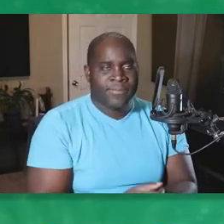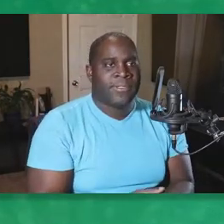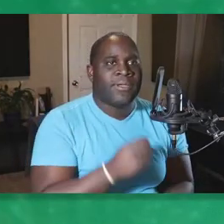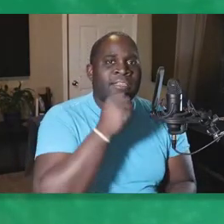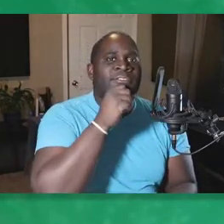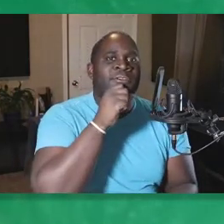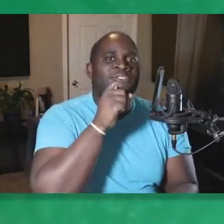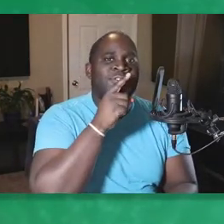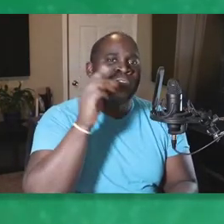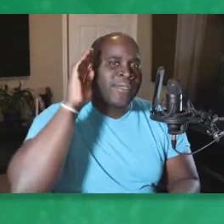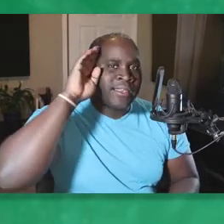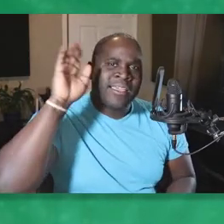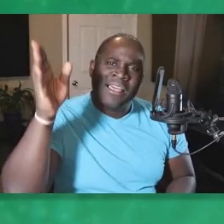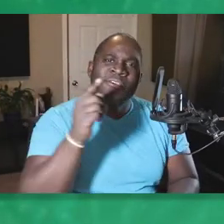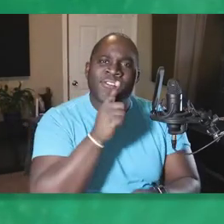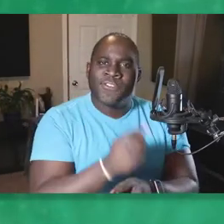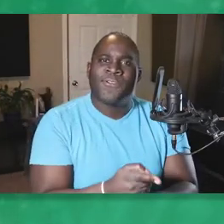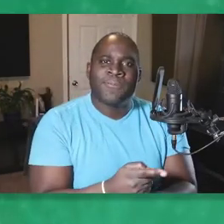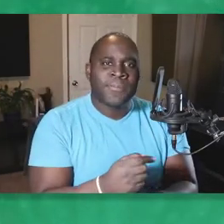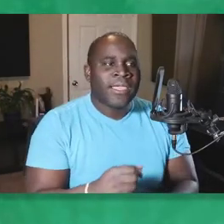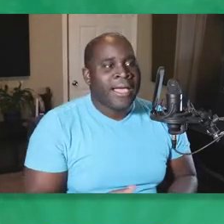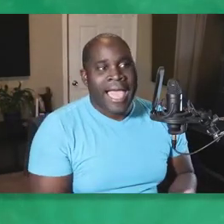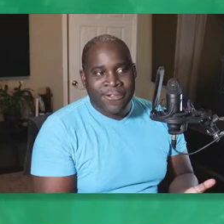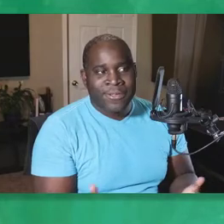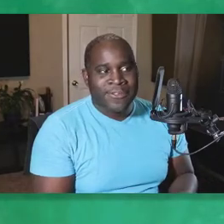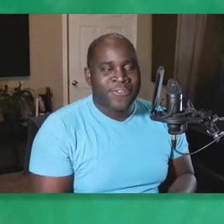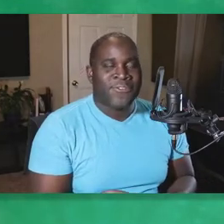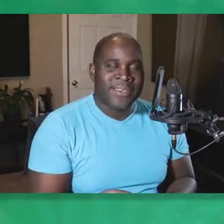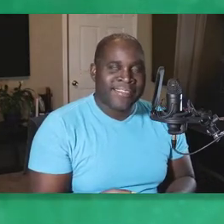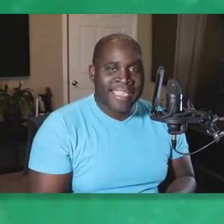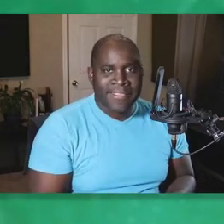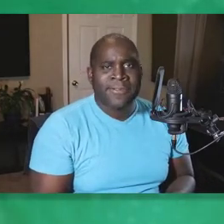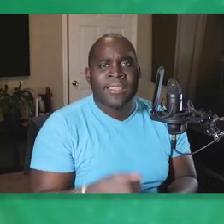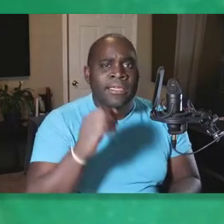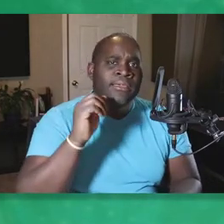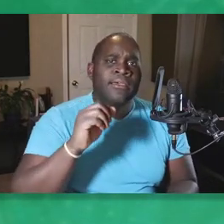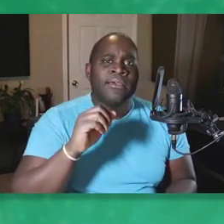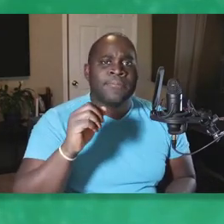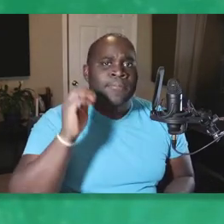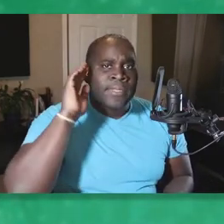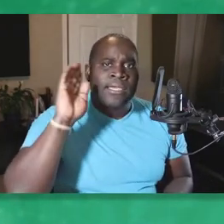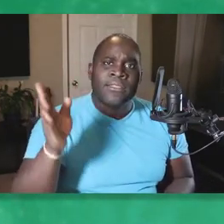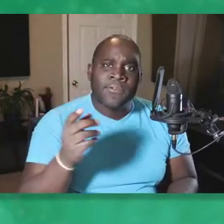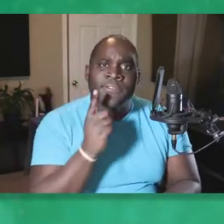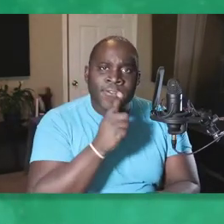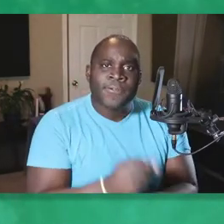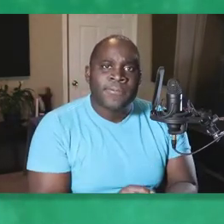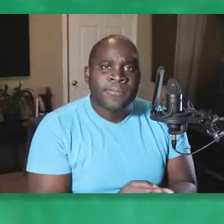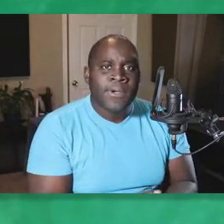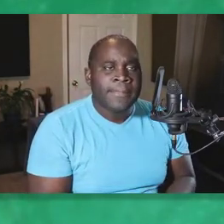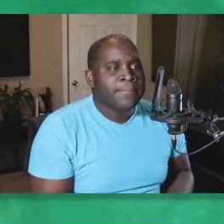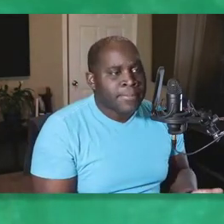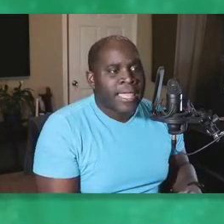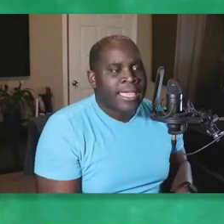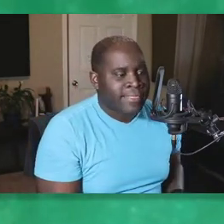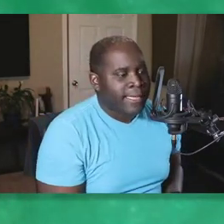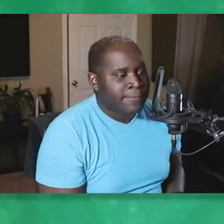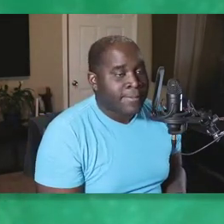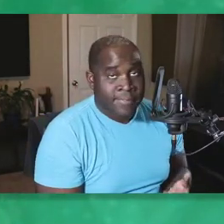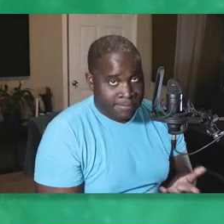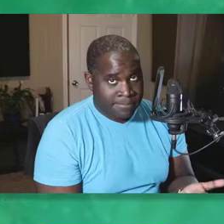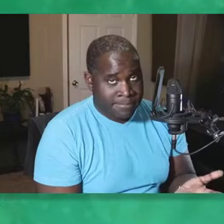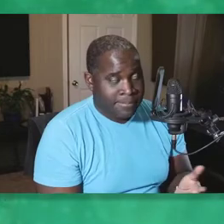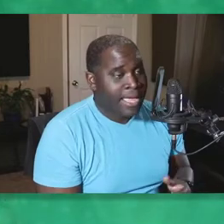sister. Okay, so she's doing, hello, sister. Actually, she's doing it sad, so like, hello, sister, right? I get